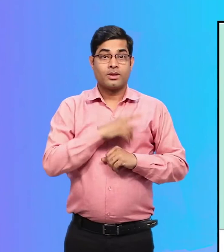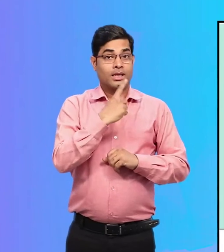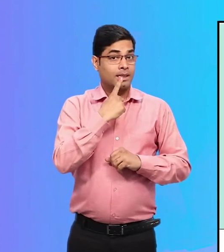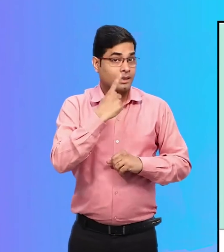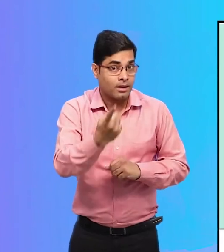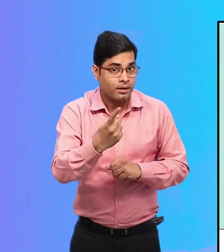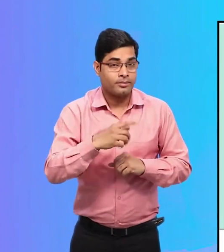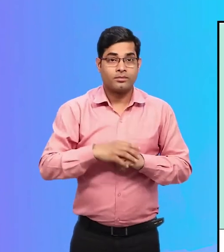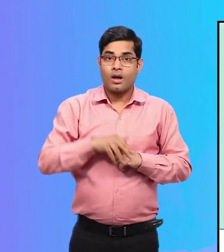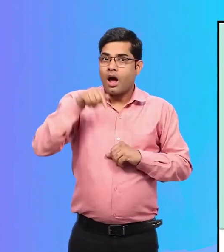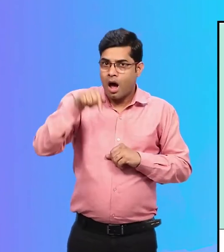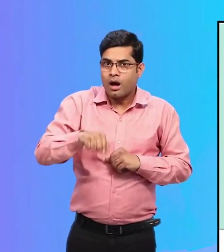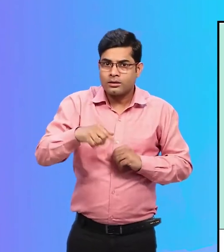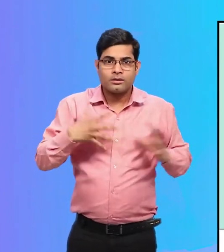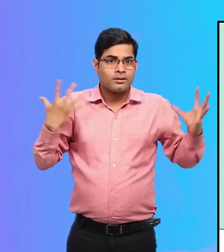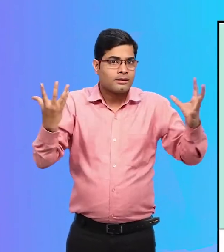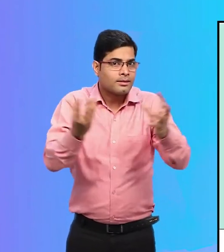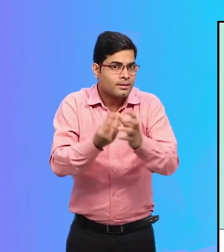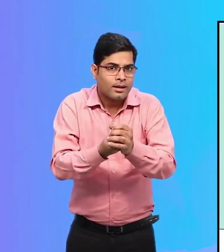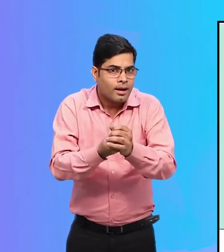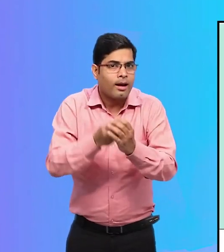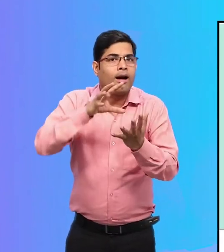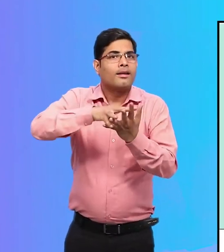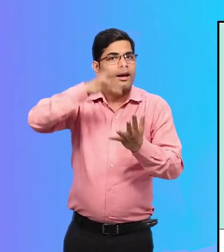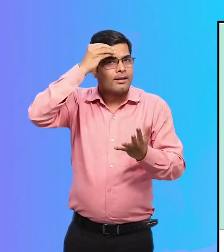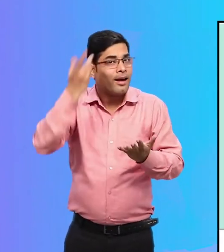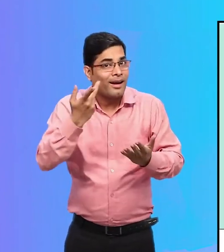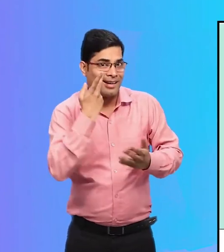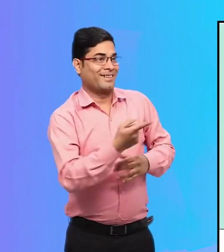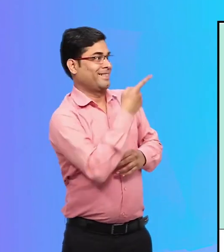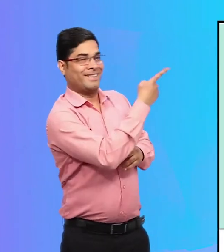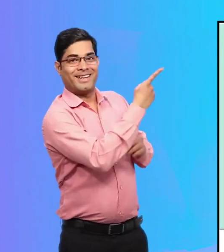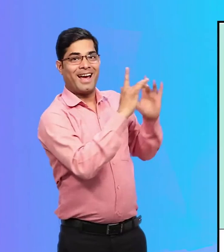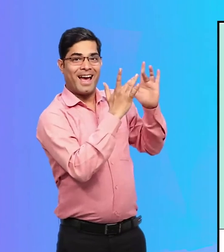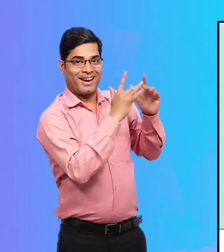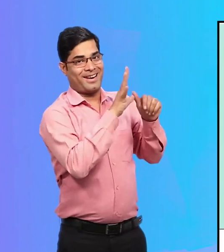"So, today we will learn about web accessibility,